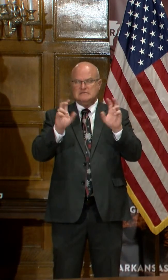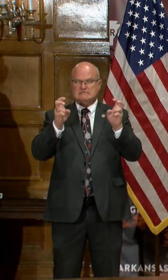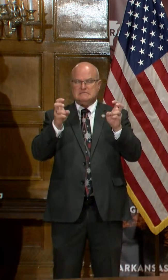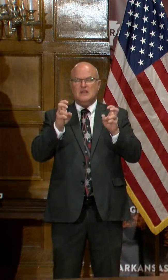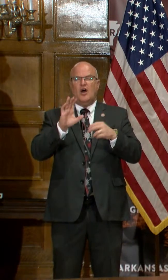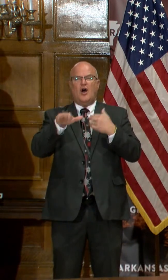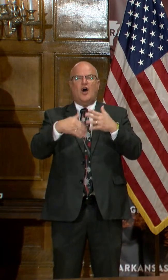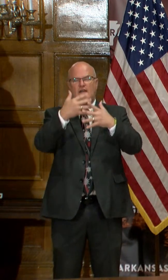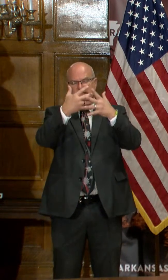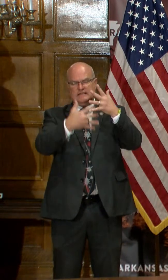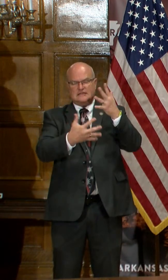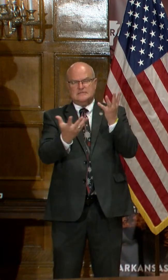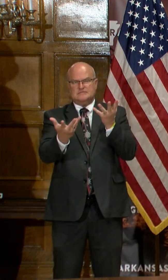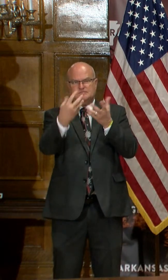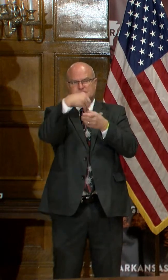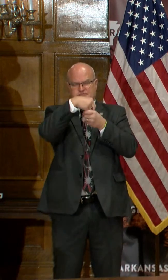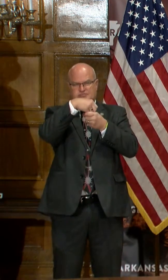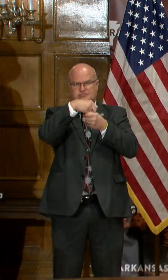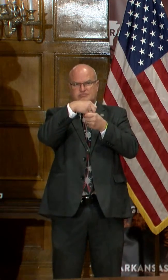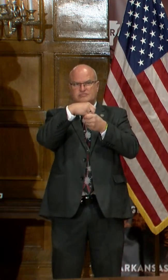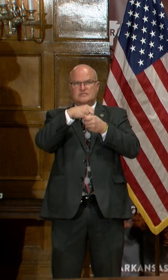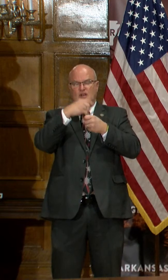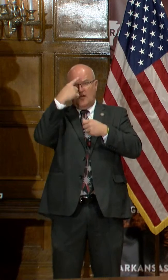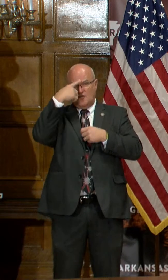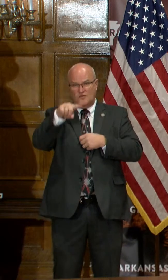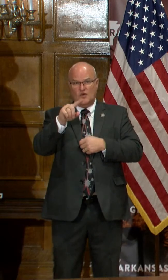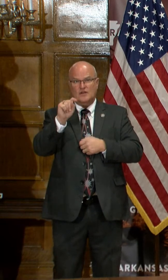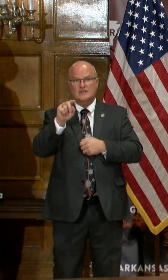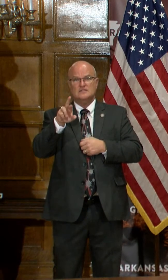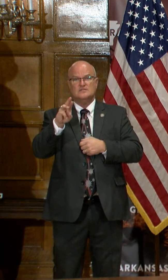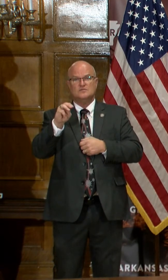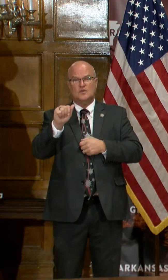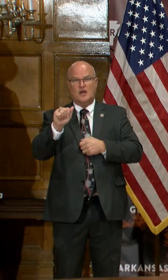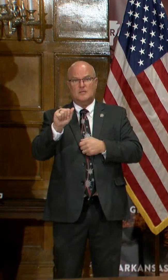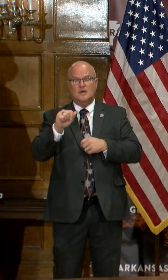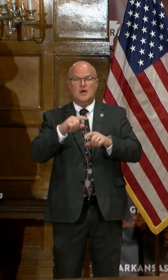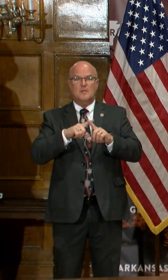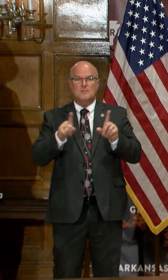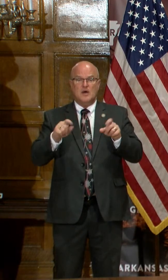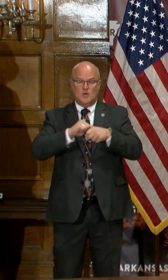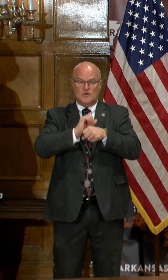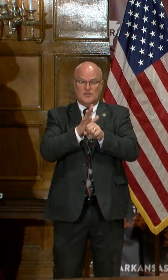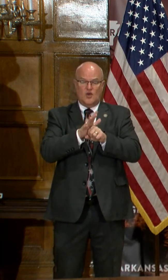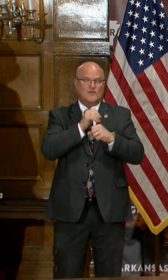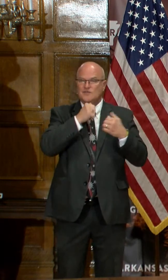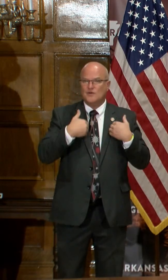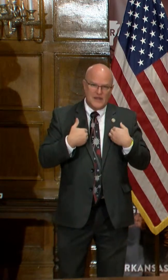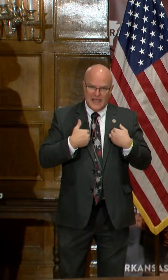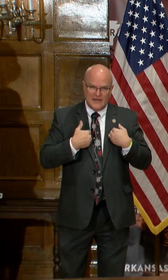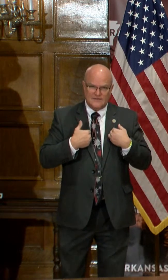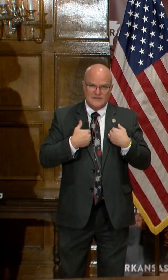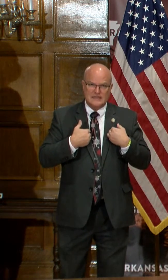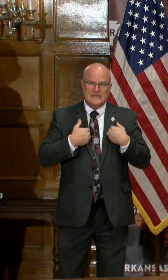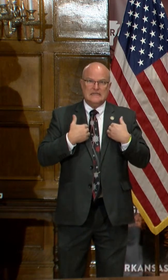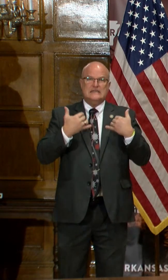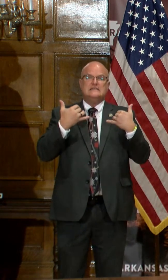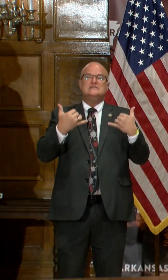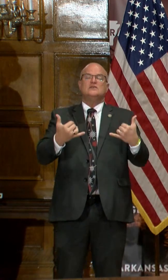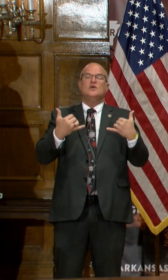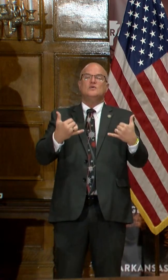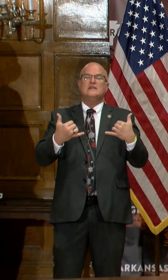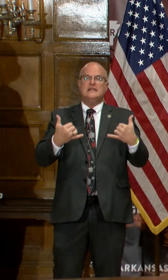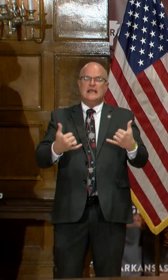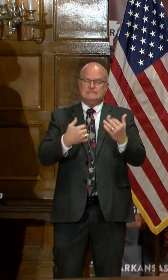Trauma. All of these things have kind of been put in place for trauma. Because we don't have that with COVID, that is where the clinical piece comes in